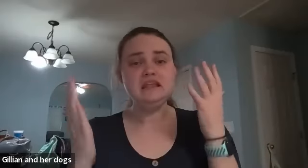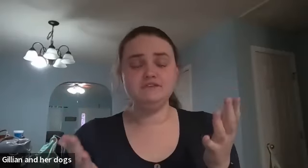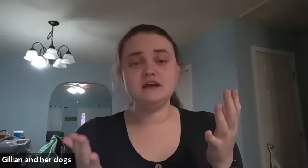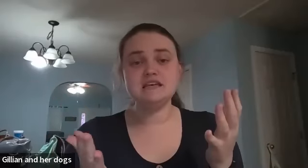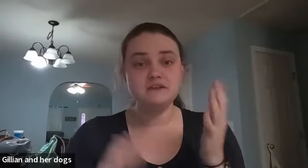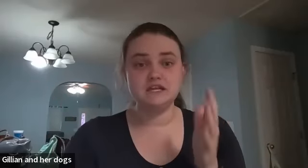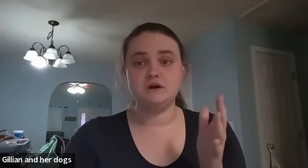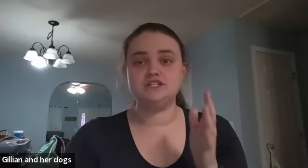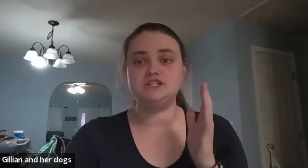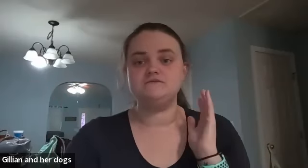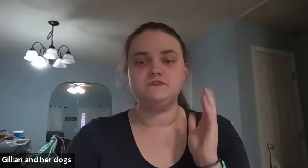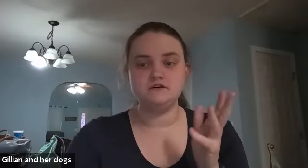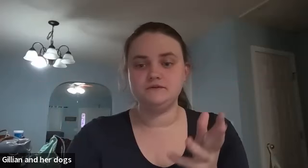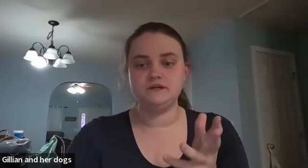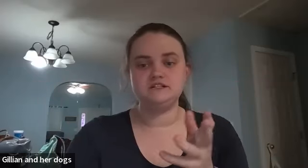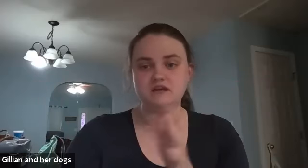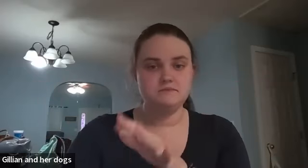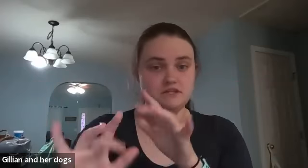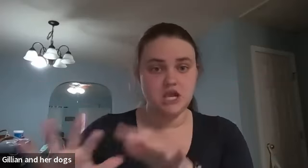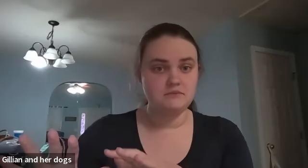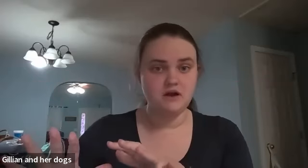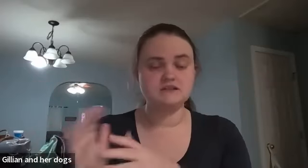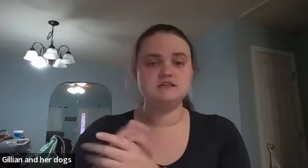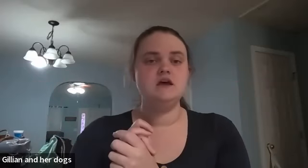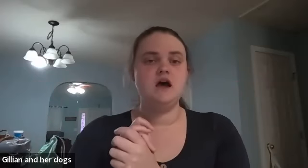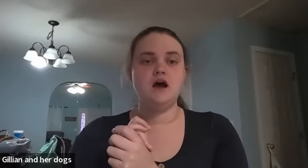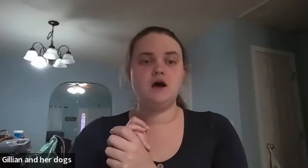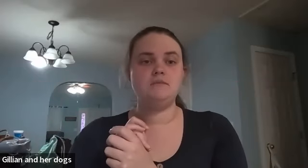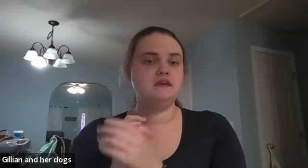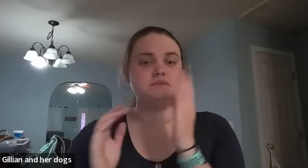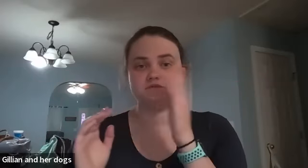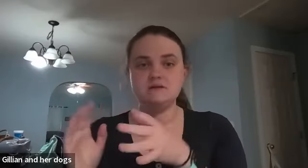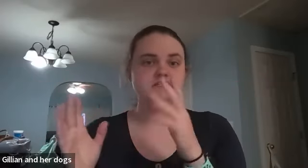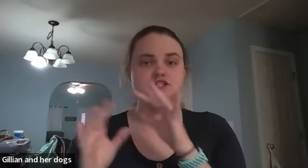If you guys have any questions, feel free to type in the chat box. They can be direct messages,